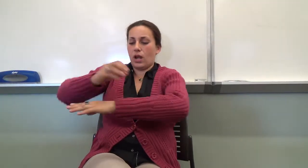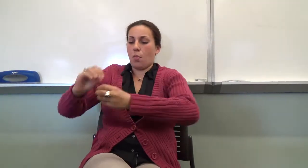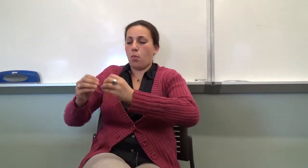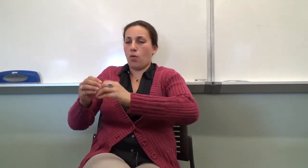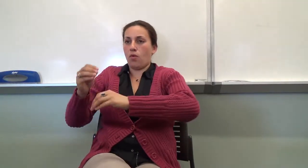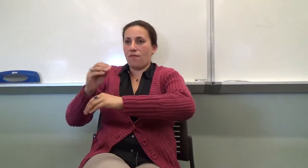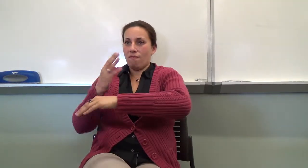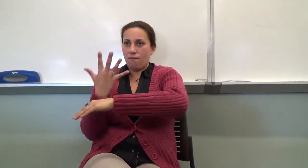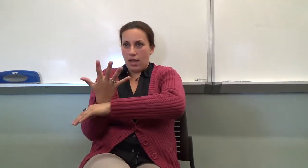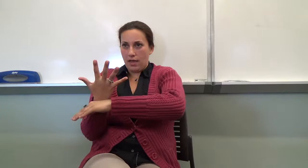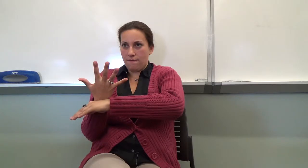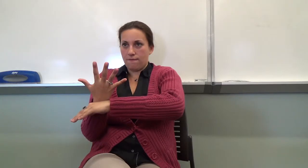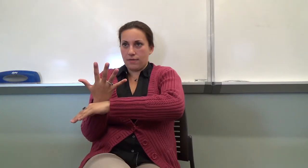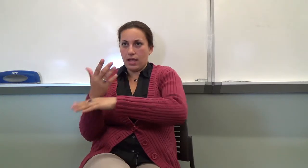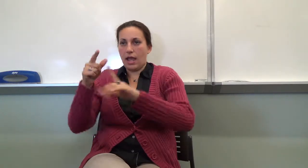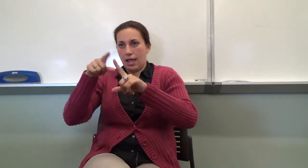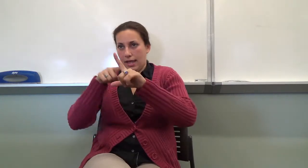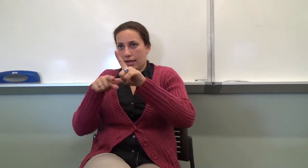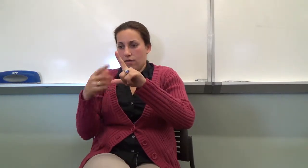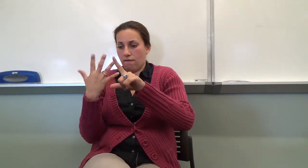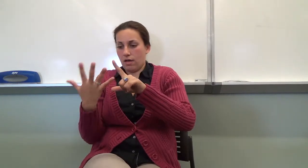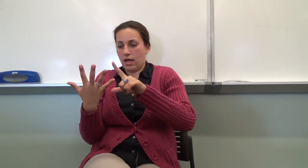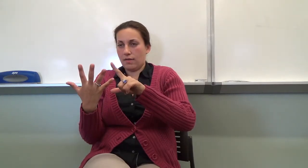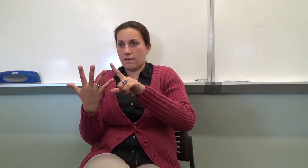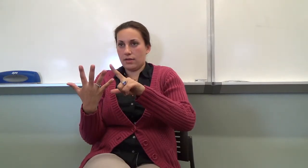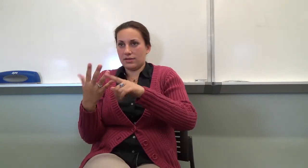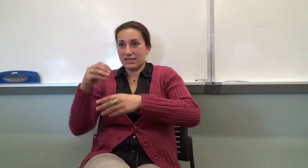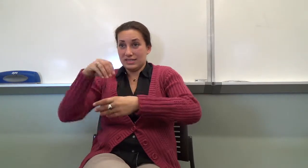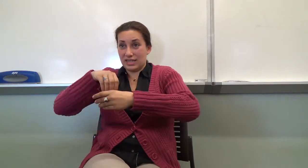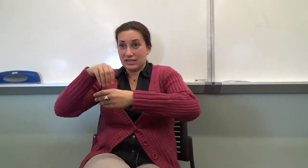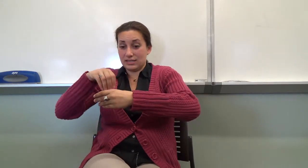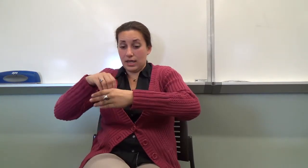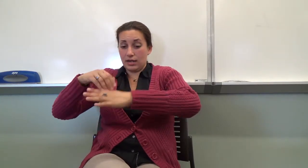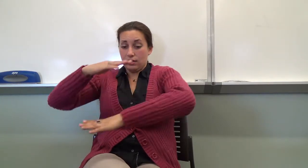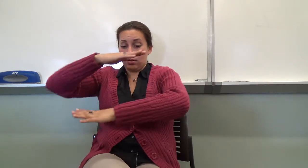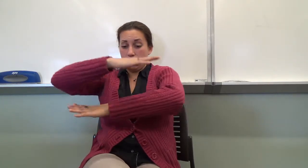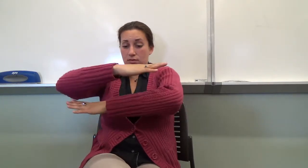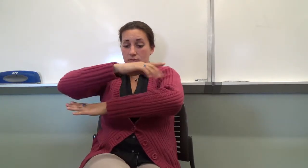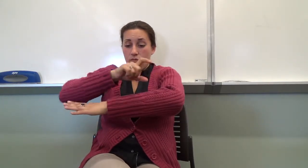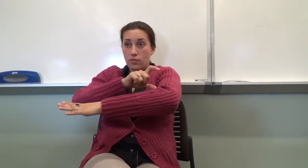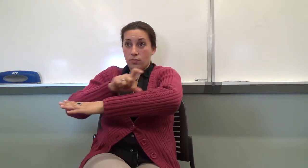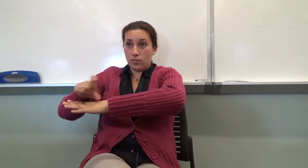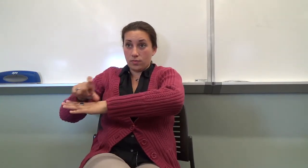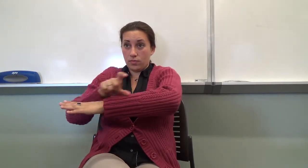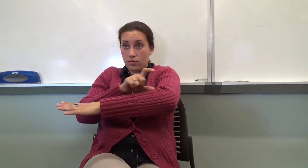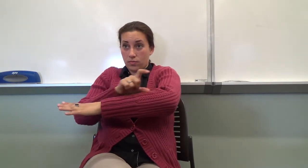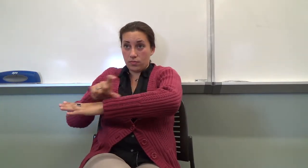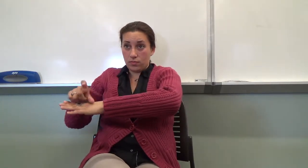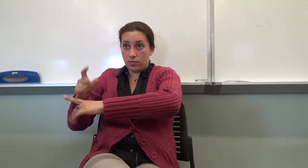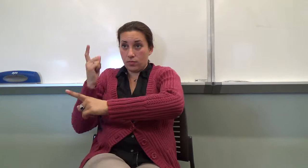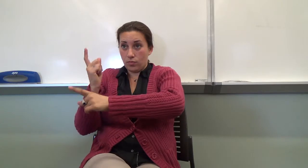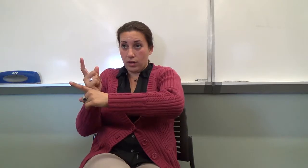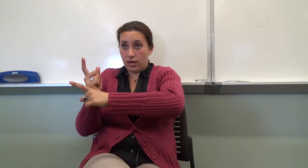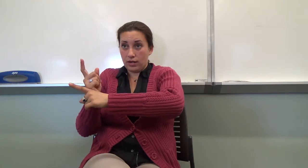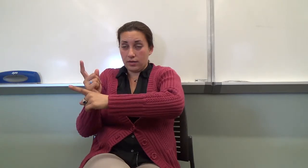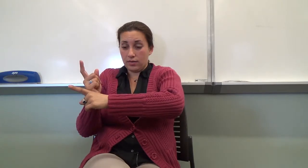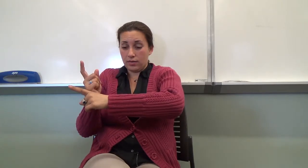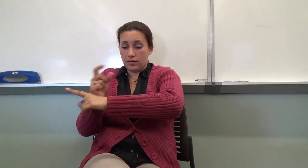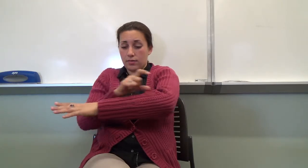That's inside between the 2 parallel lines, and it's below the transversal. And if you go back